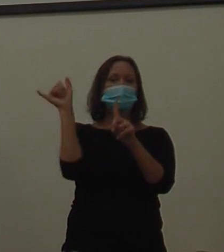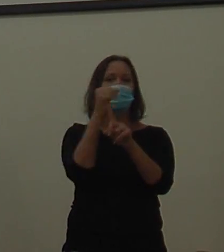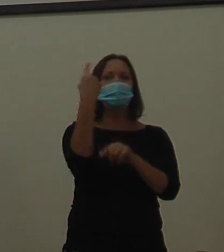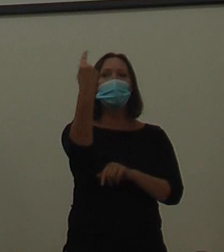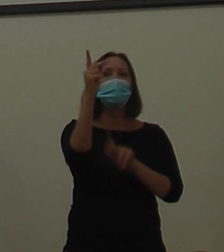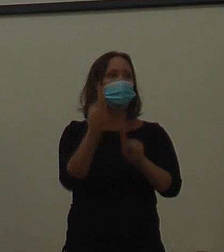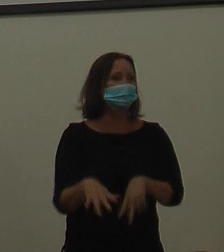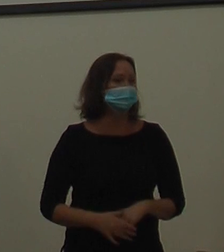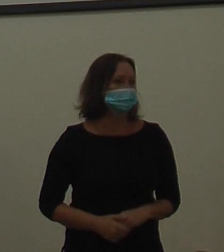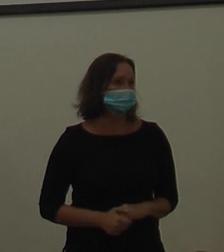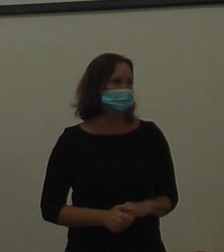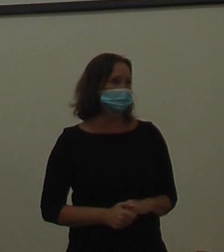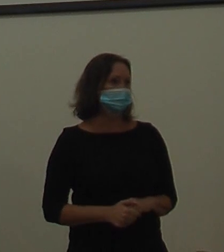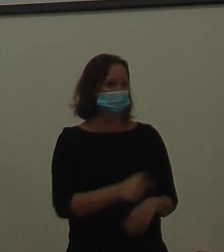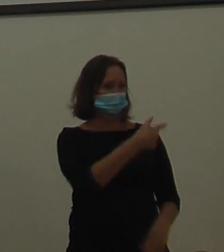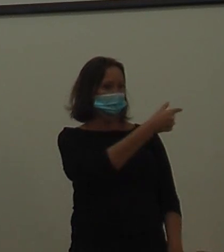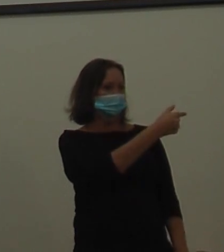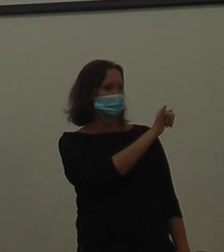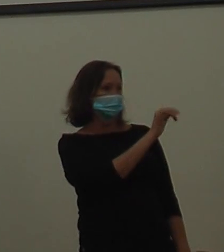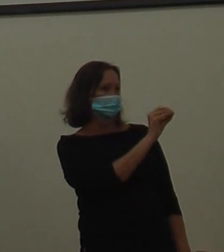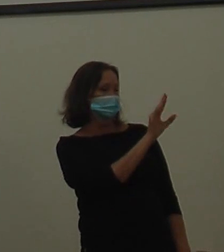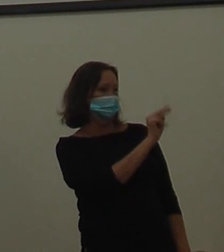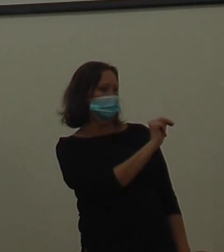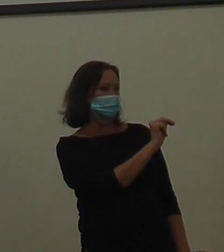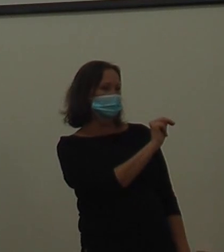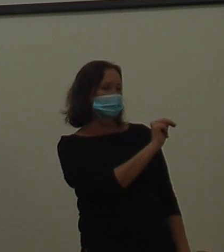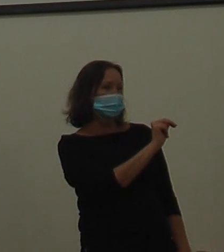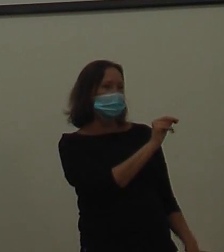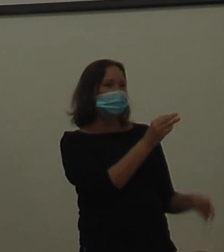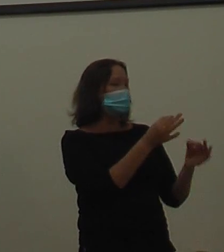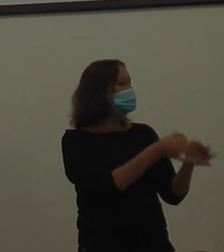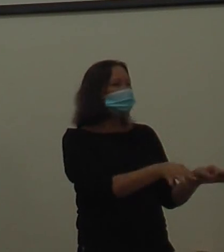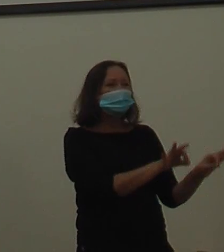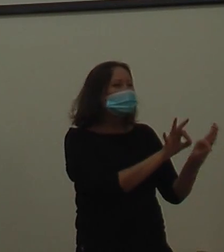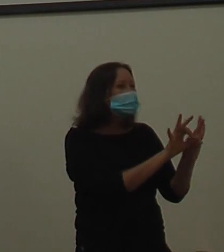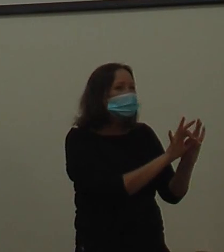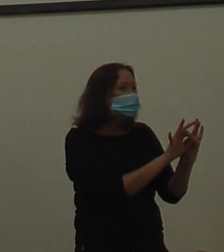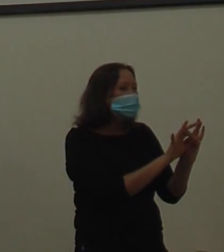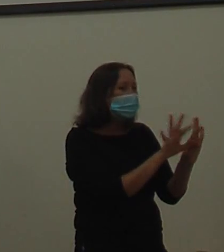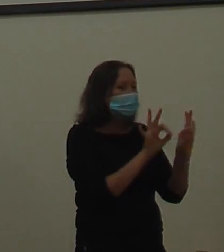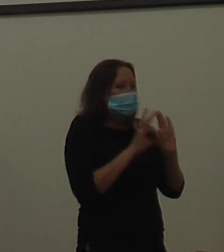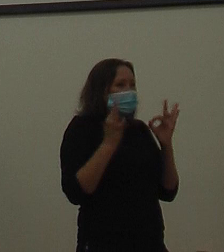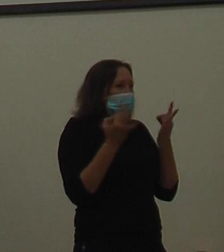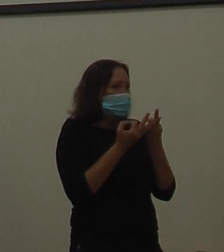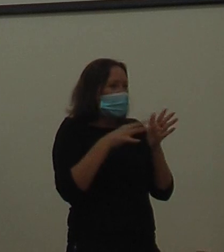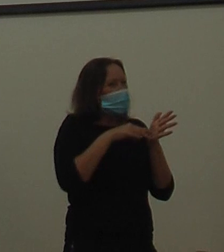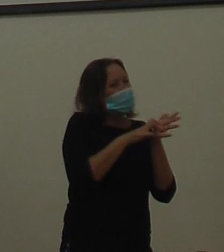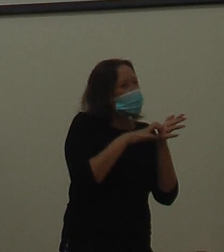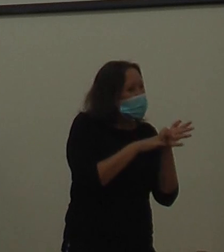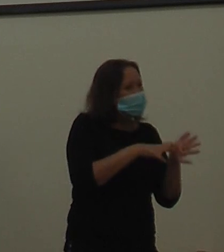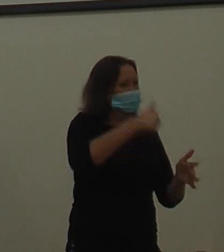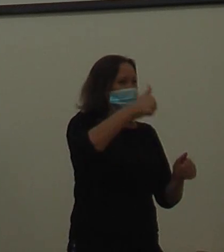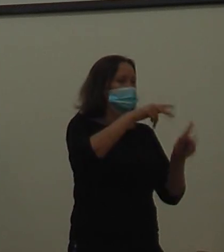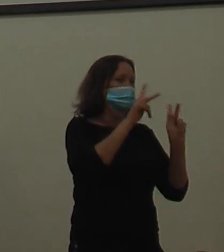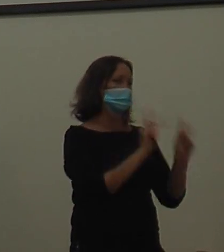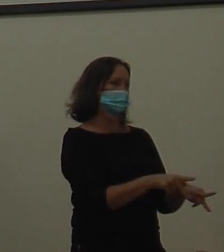Gideon, the least of the family, the weakest of all.